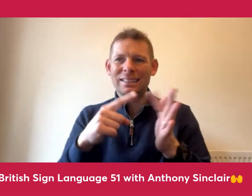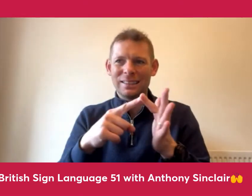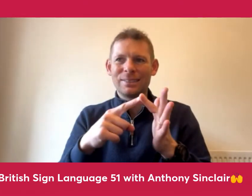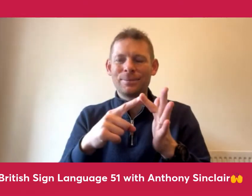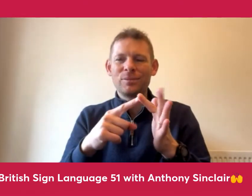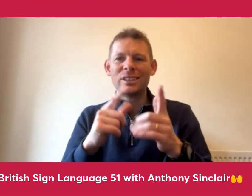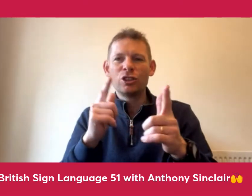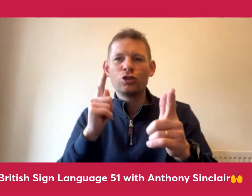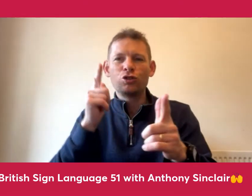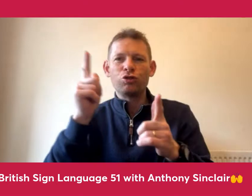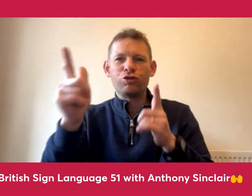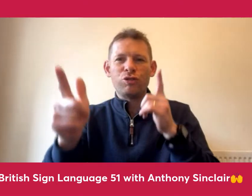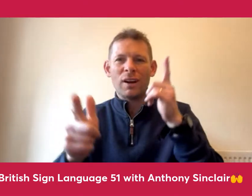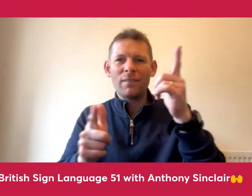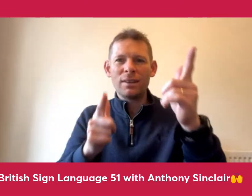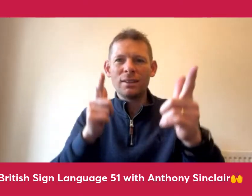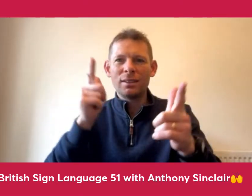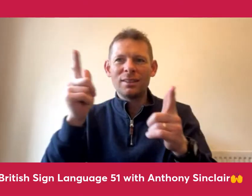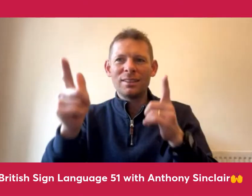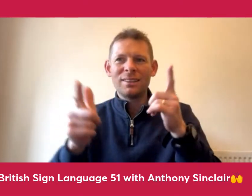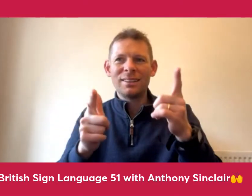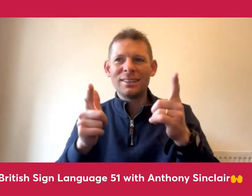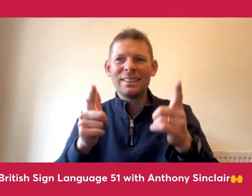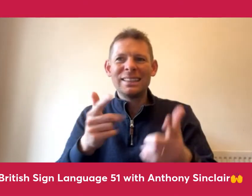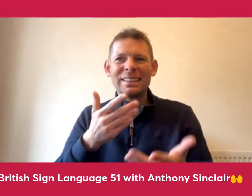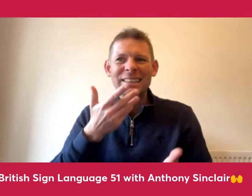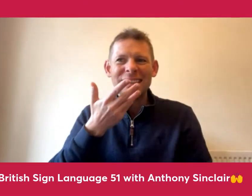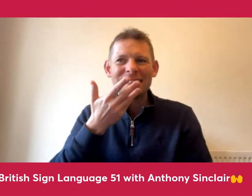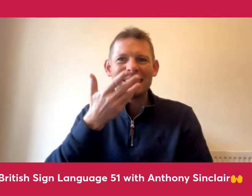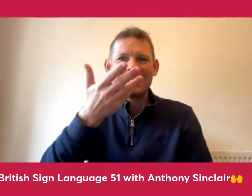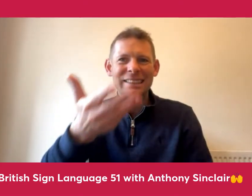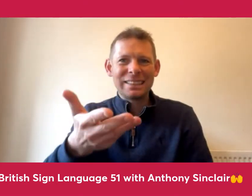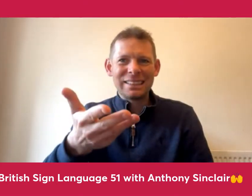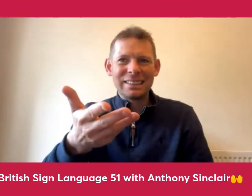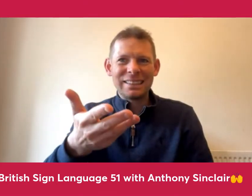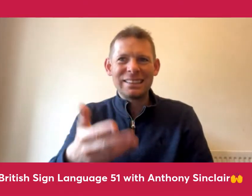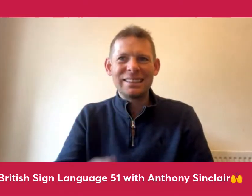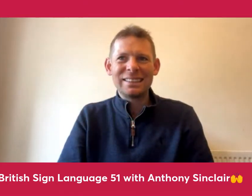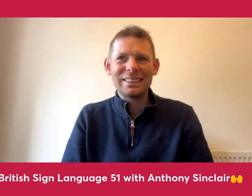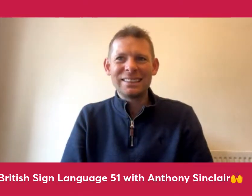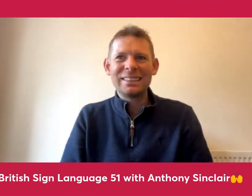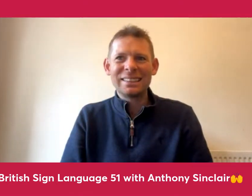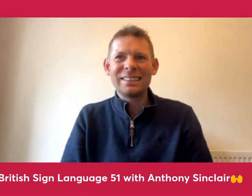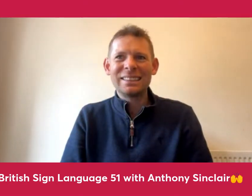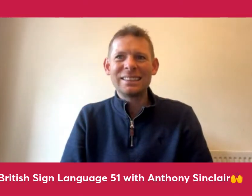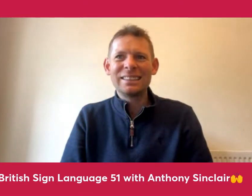Okay, Katie wants to know how to sign travel sickness. So that's,